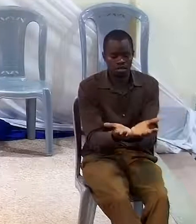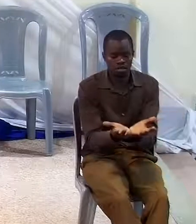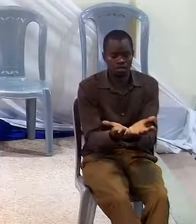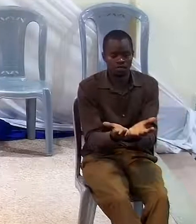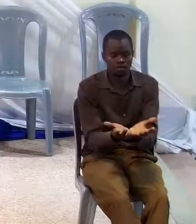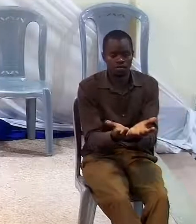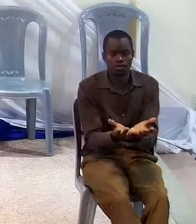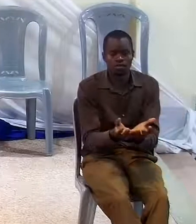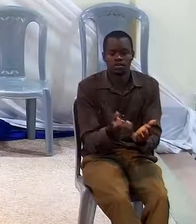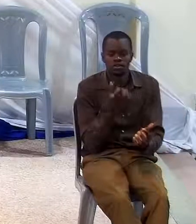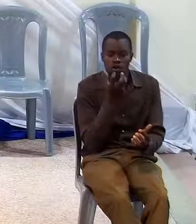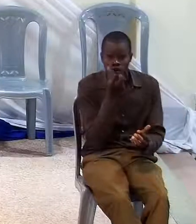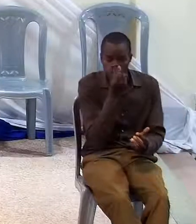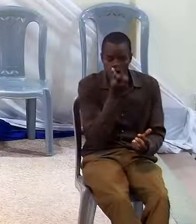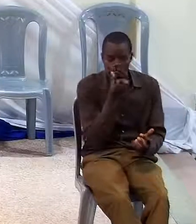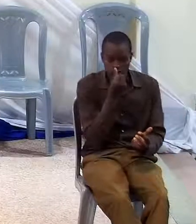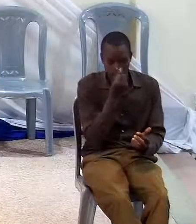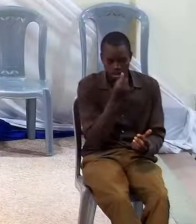want to eat it,